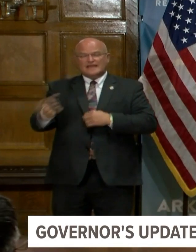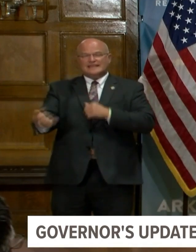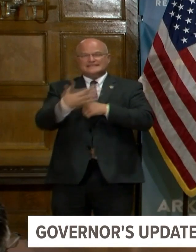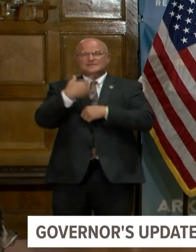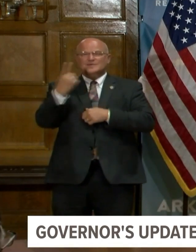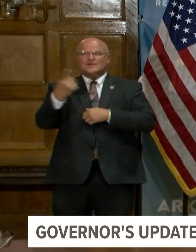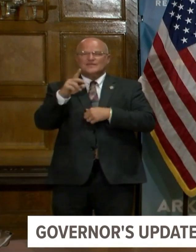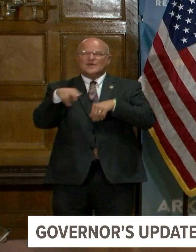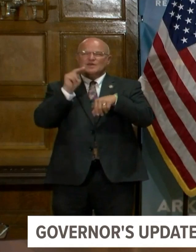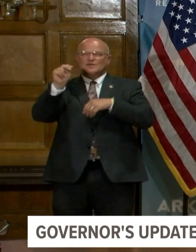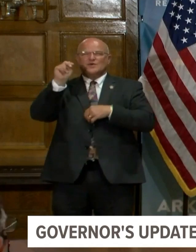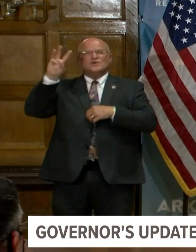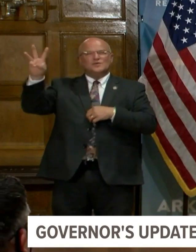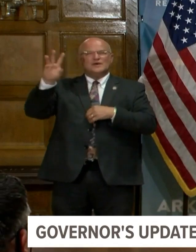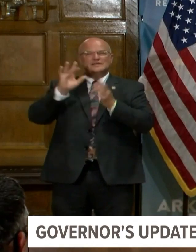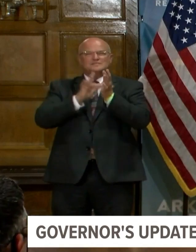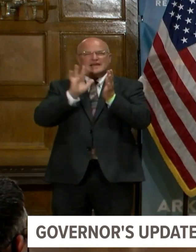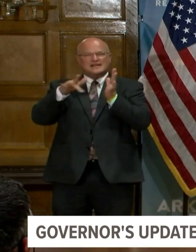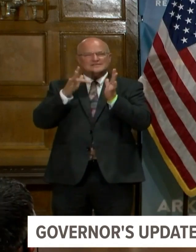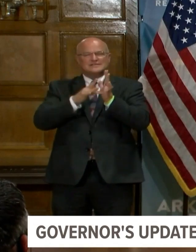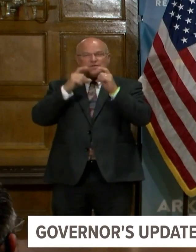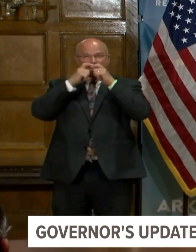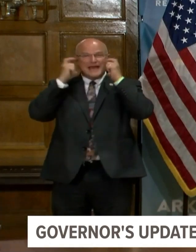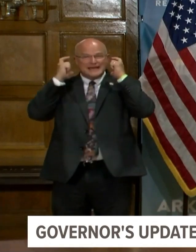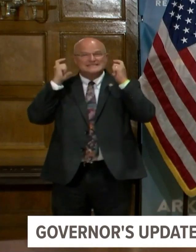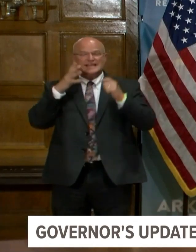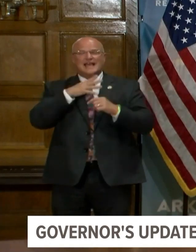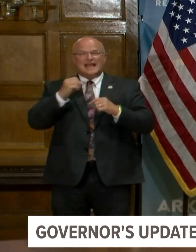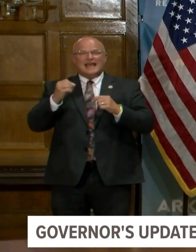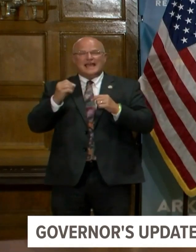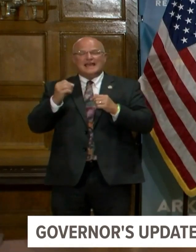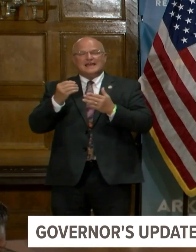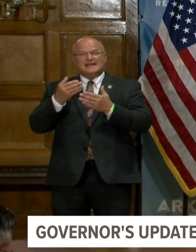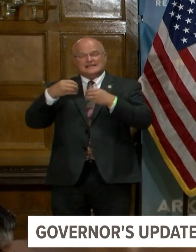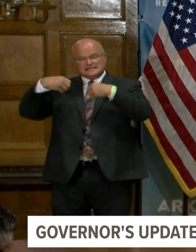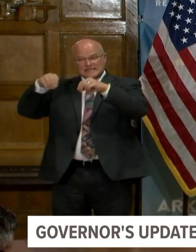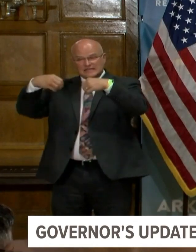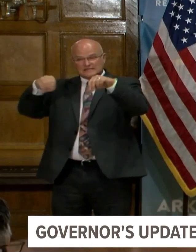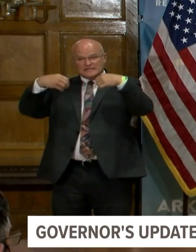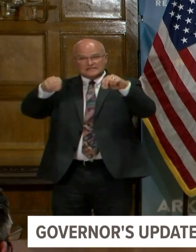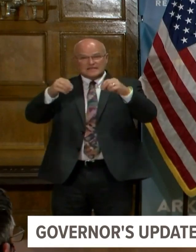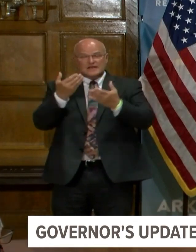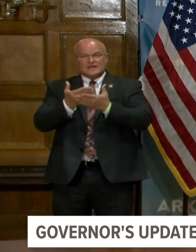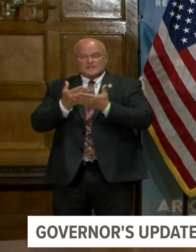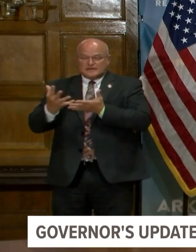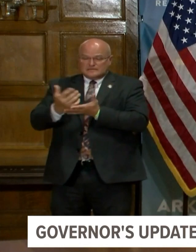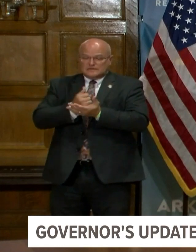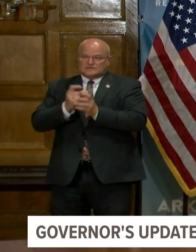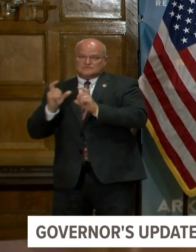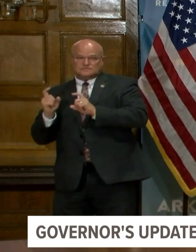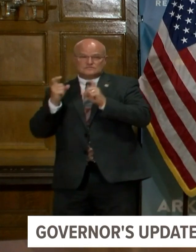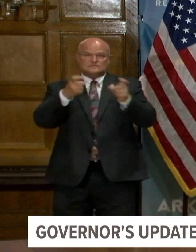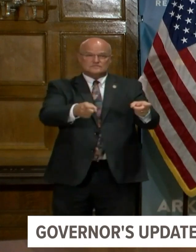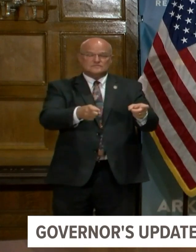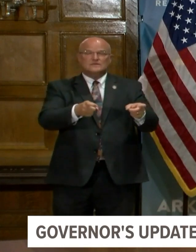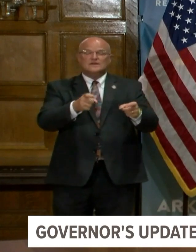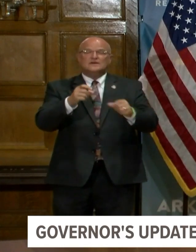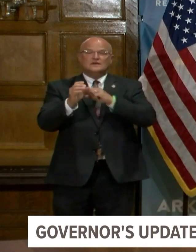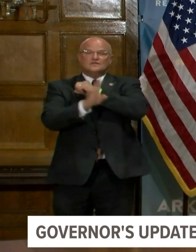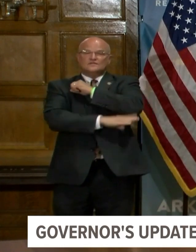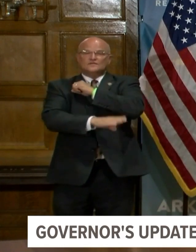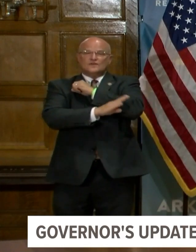sent me one of their Northwest Medical Center masks, and the proceeds from the sale of these masks will go towards fall